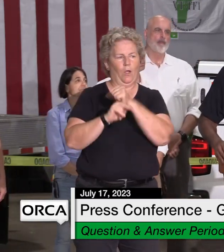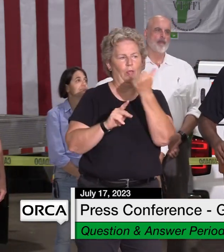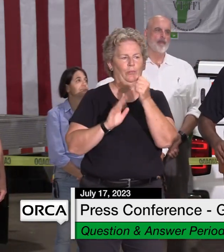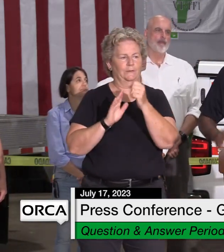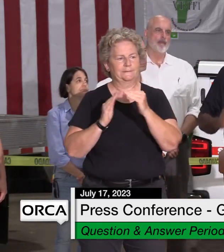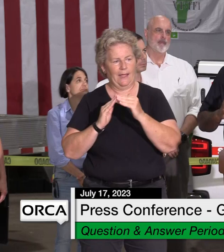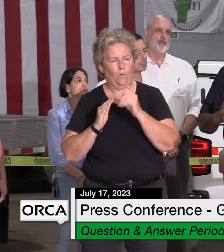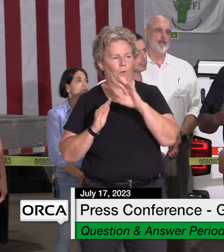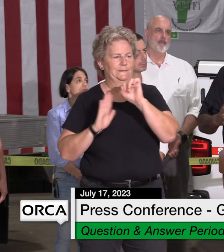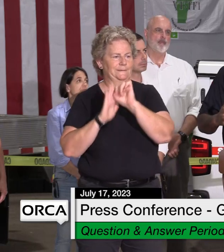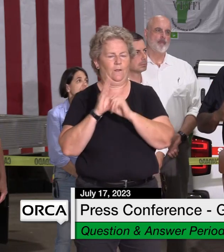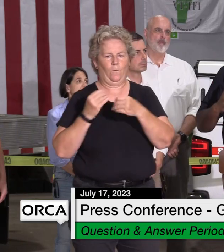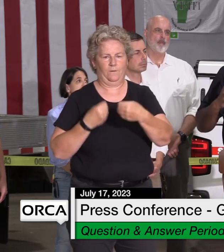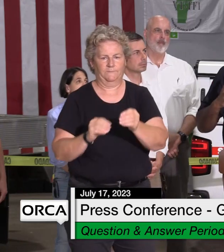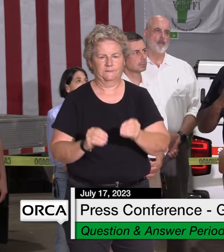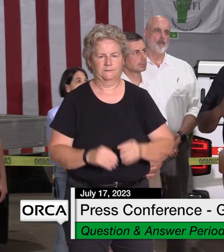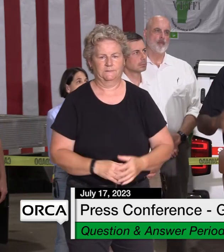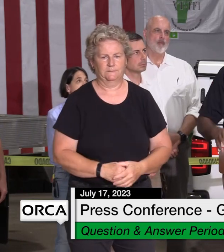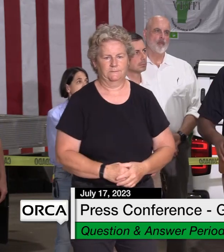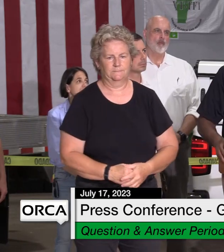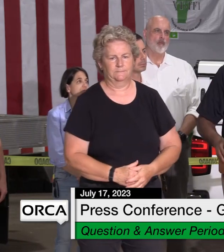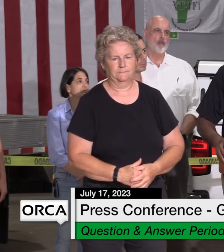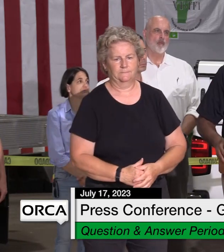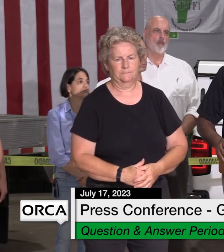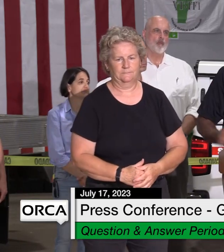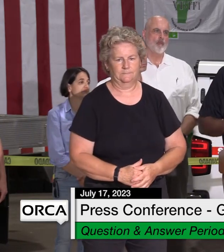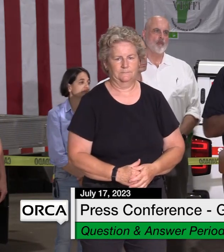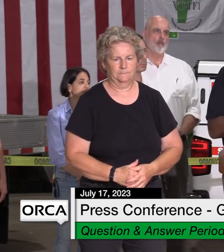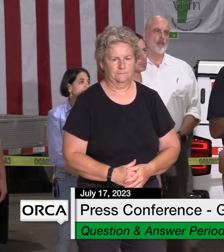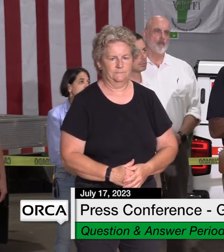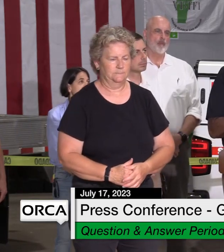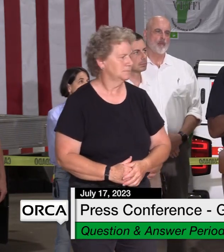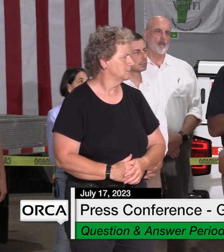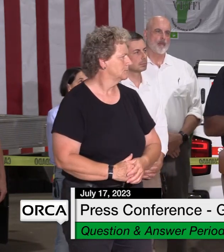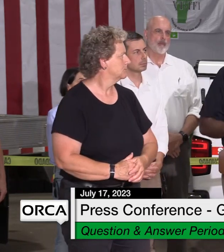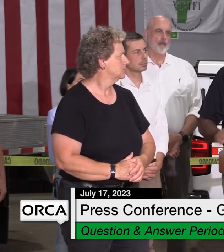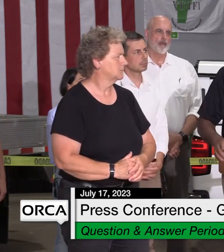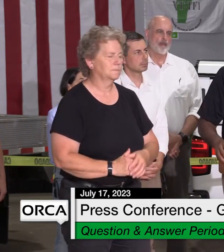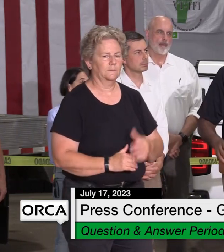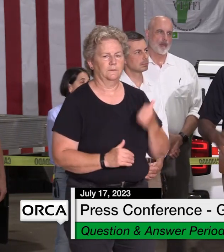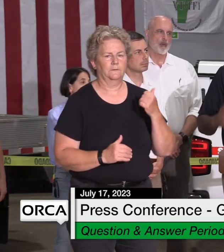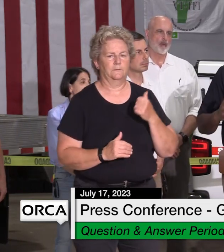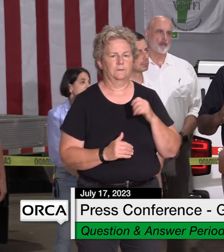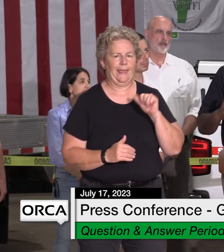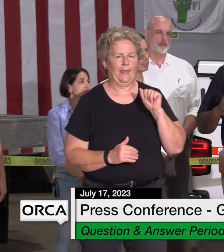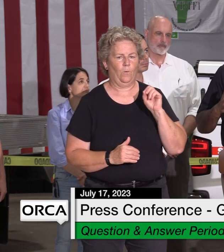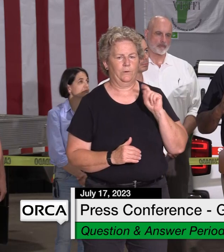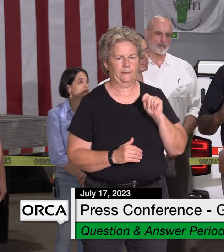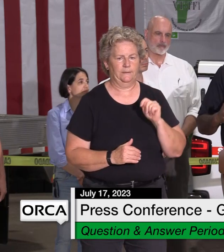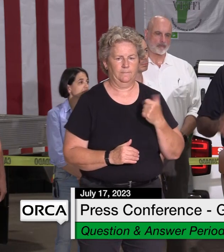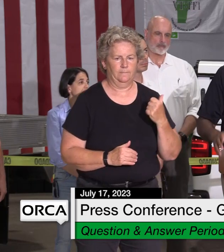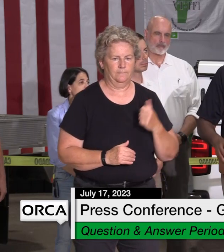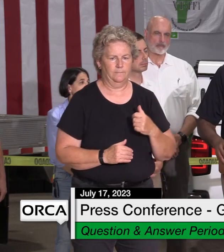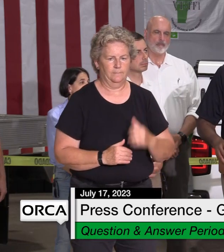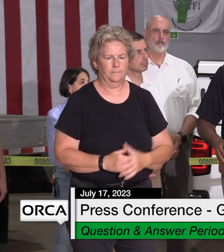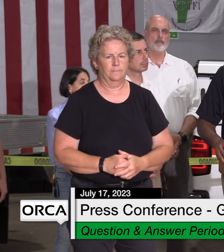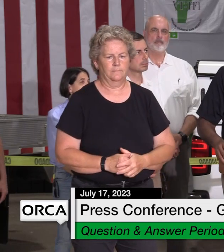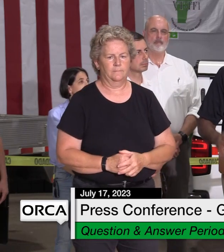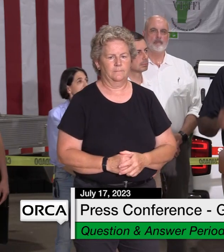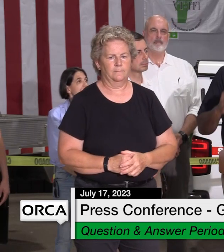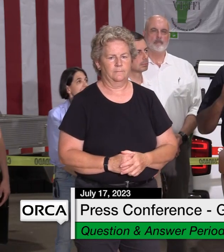a mayor, he understands how important it is to get those resources directly to the communities that are hardest hit. Our division staff that